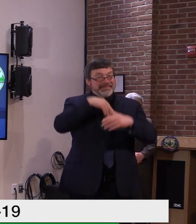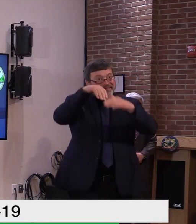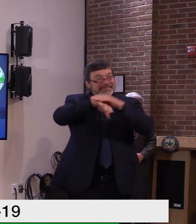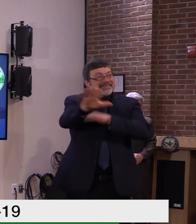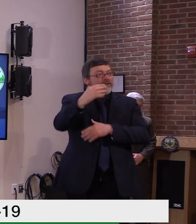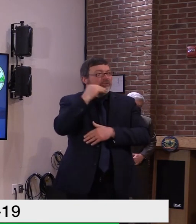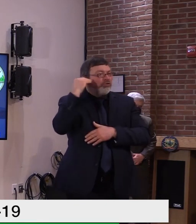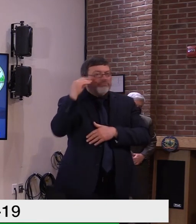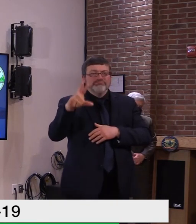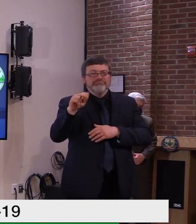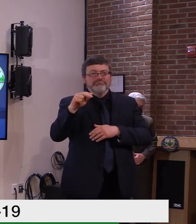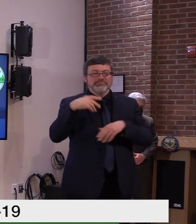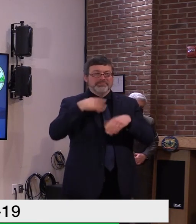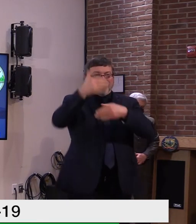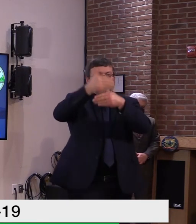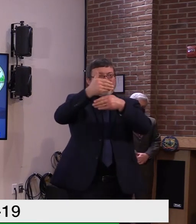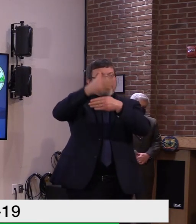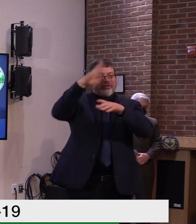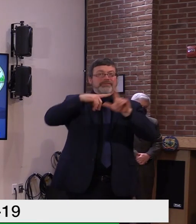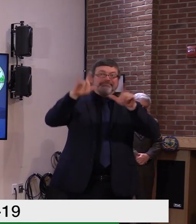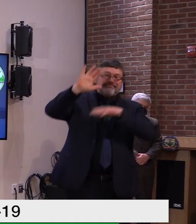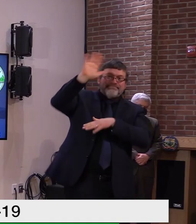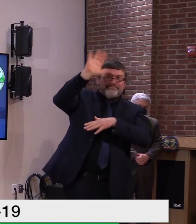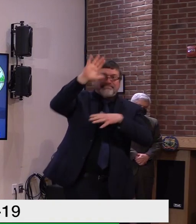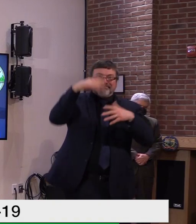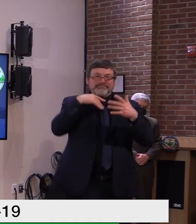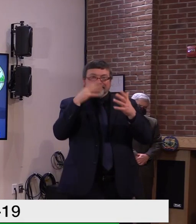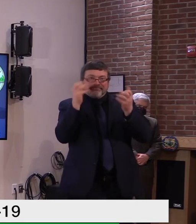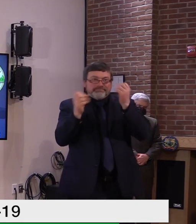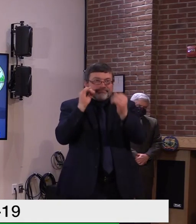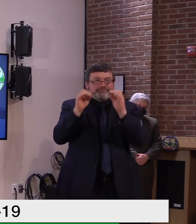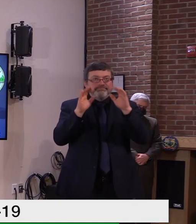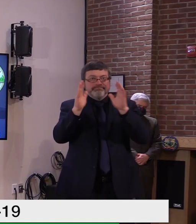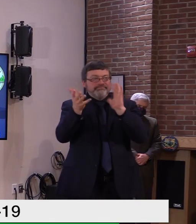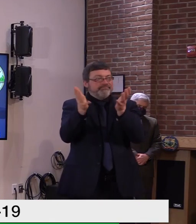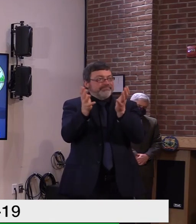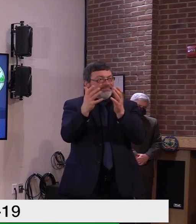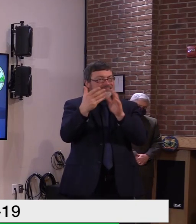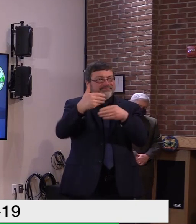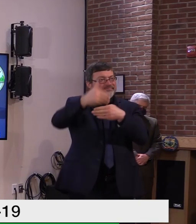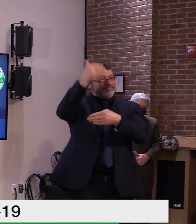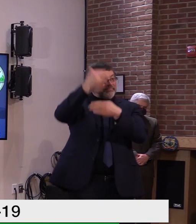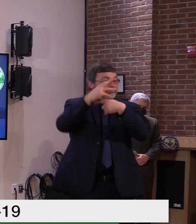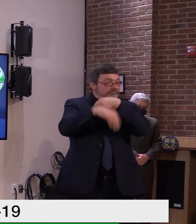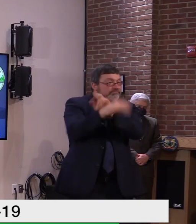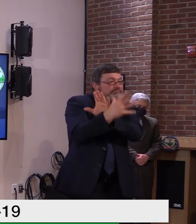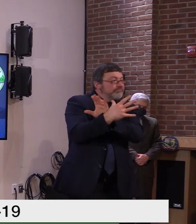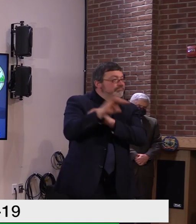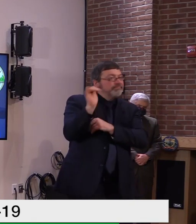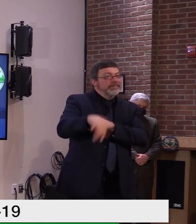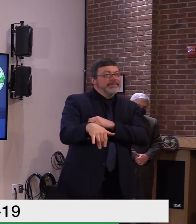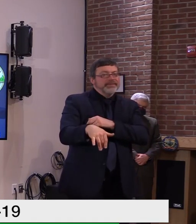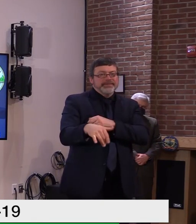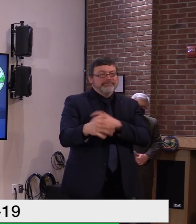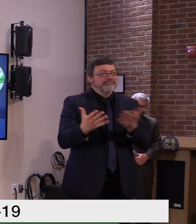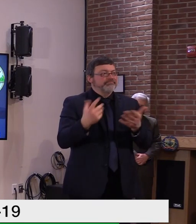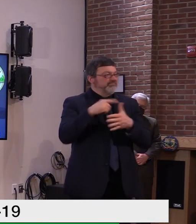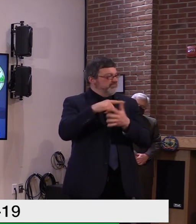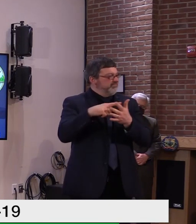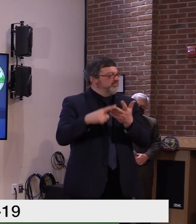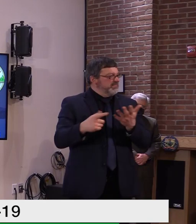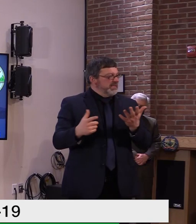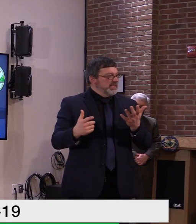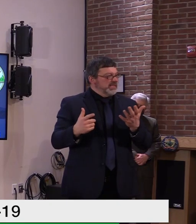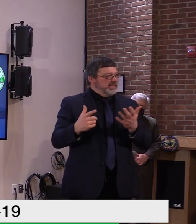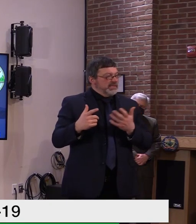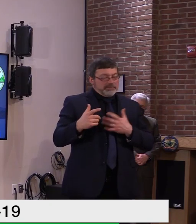life that we haven't been able to do for the last nine and a half months. I will say Go ahead. The way